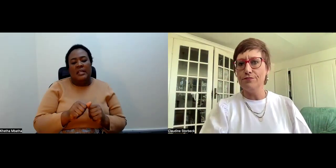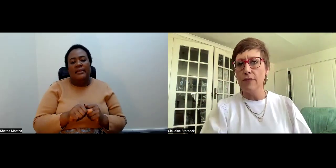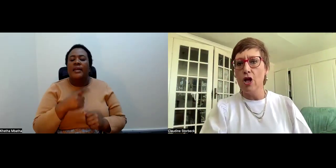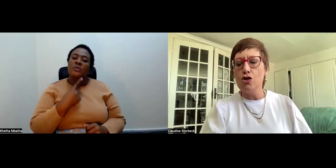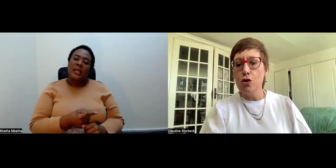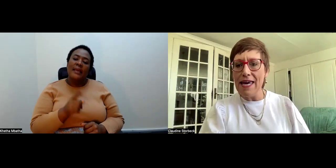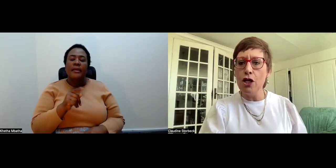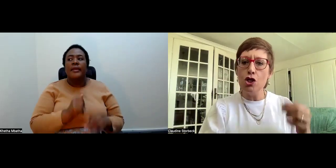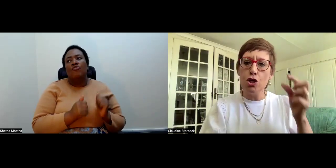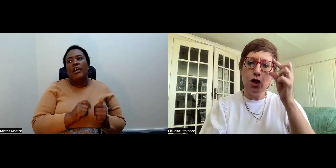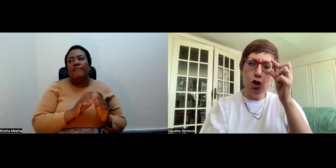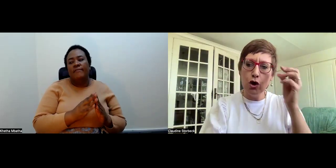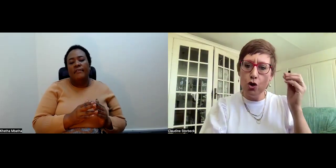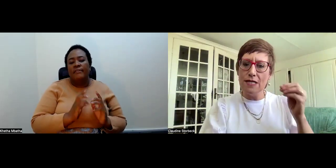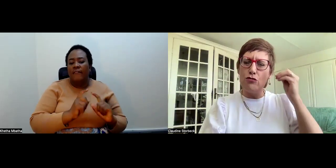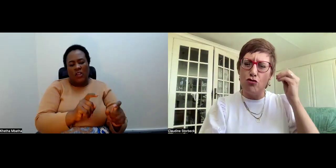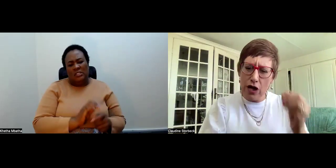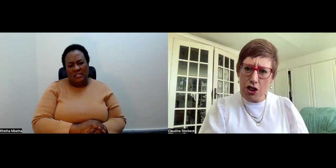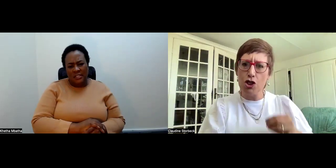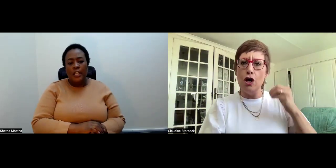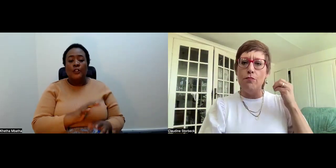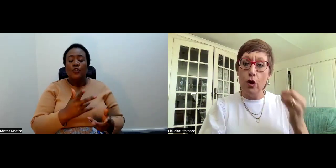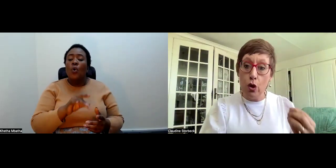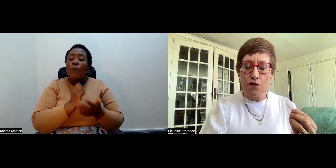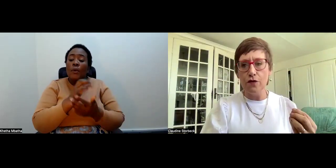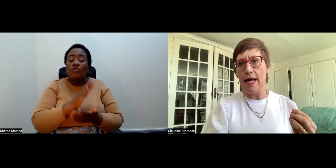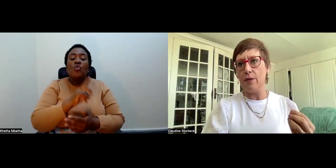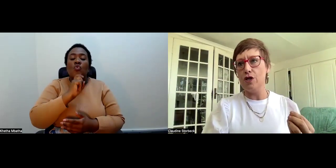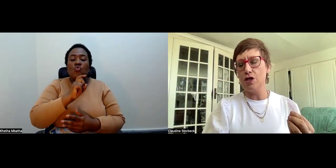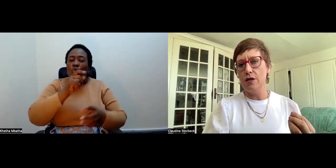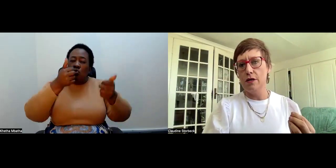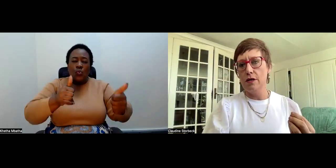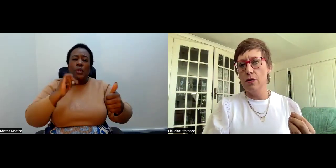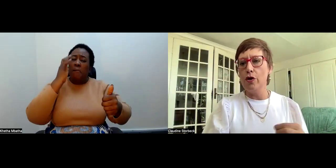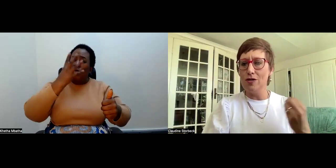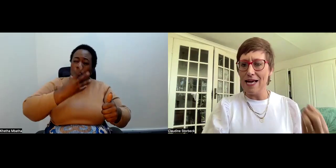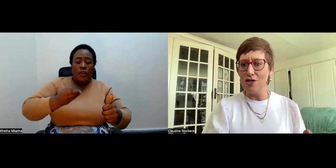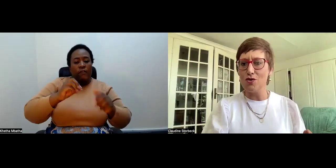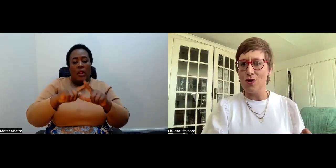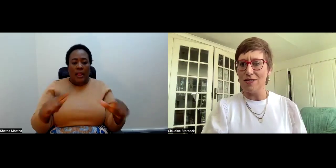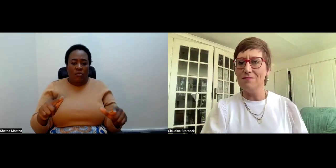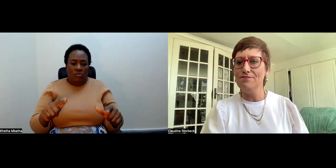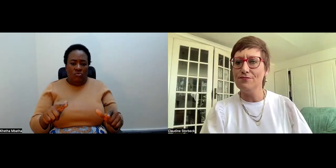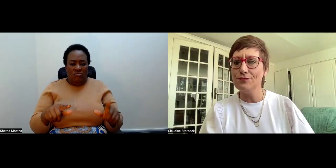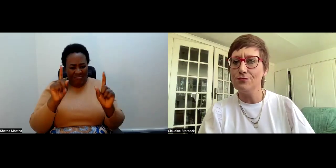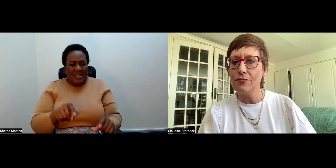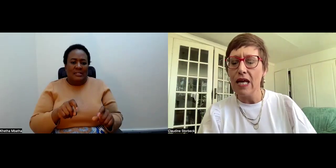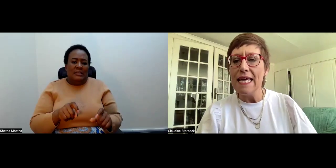fast. So you're making sure that you are using rich, beautiful language when you're telling